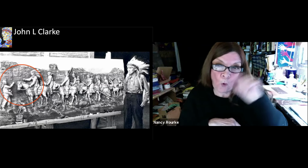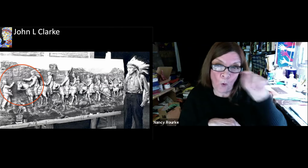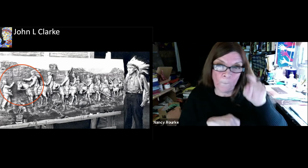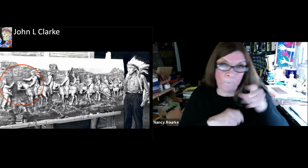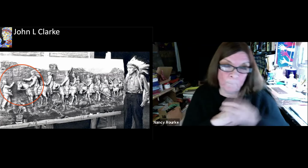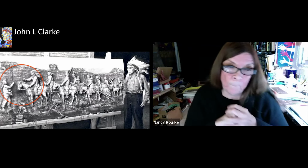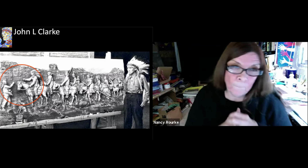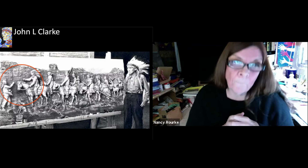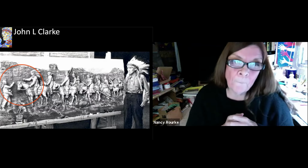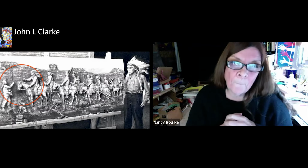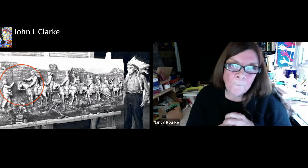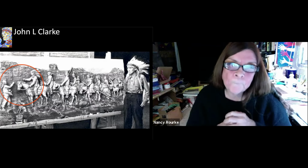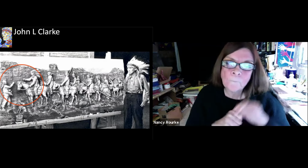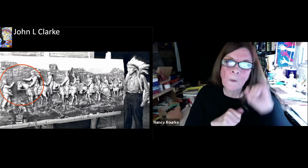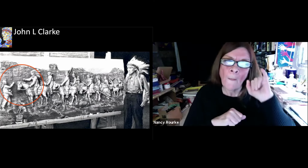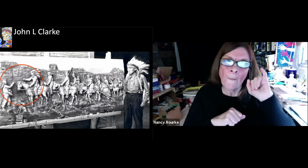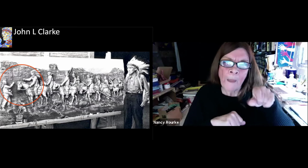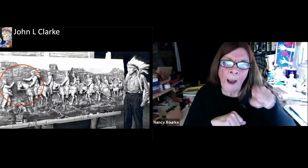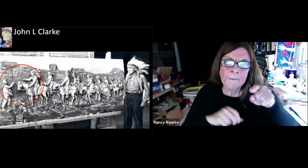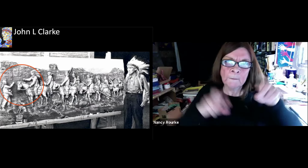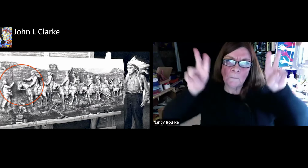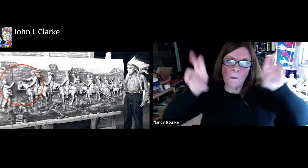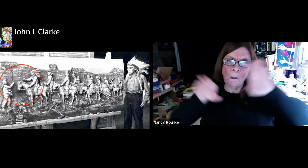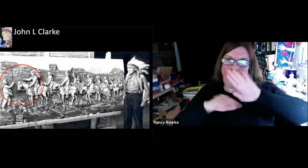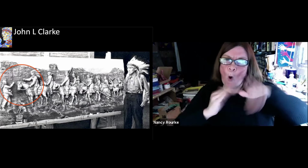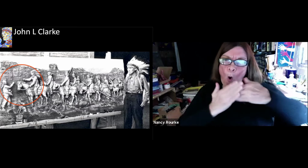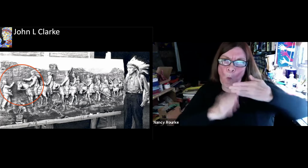I'd like to point out. red circle. You can see on that image.